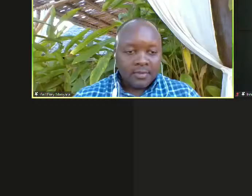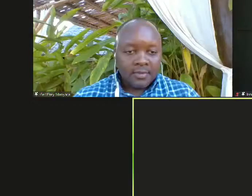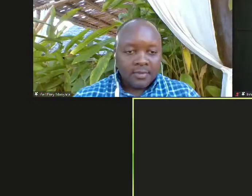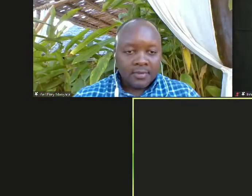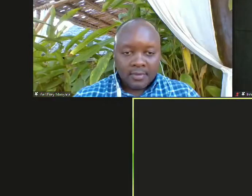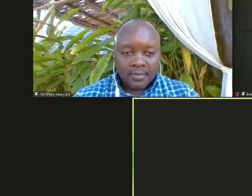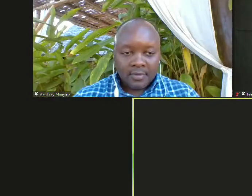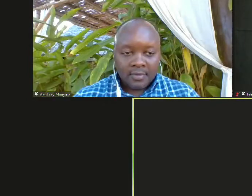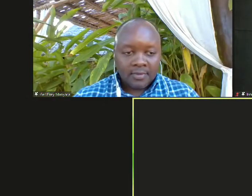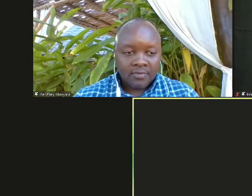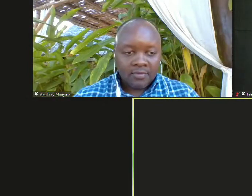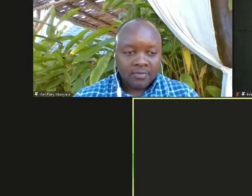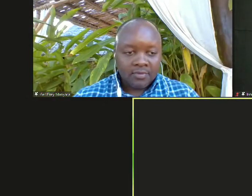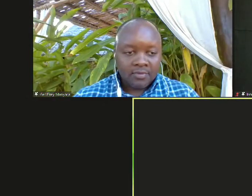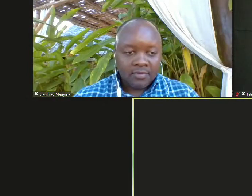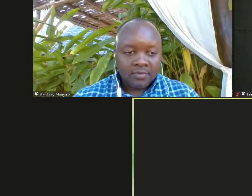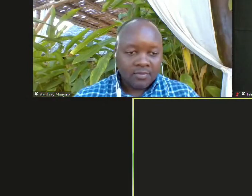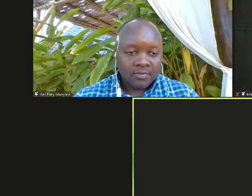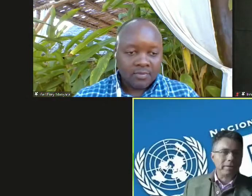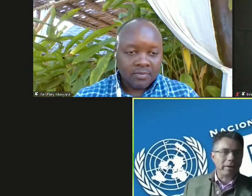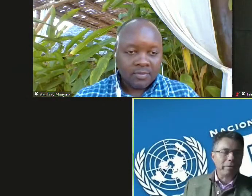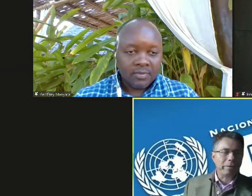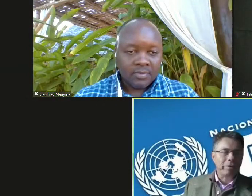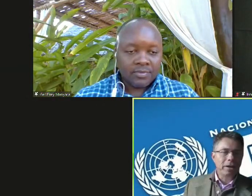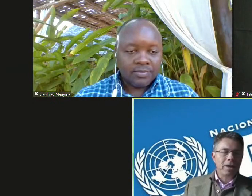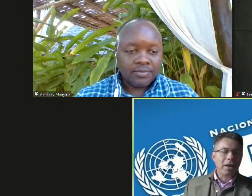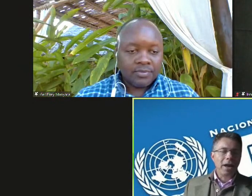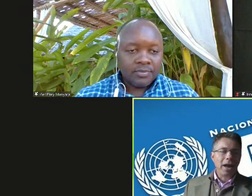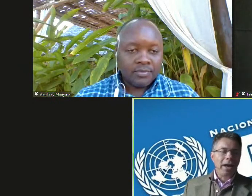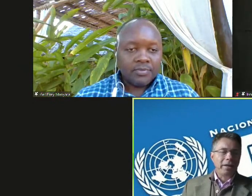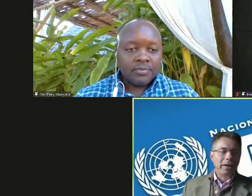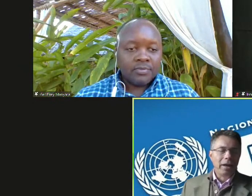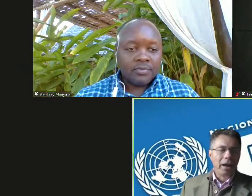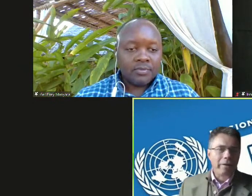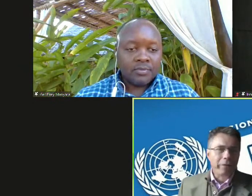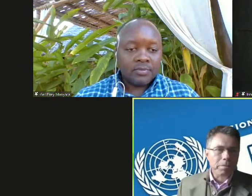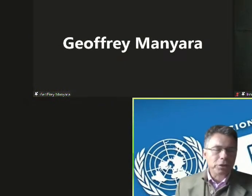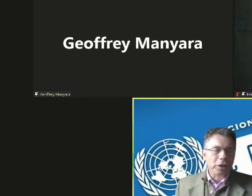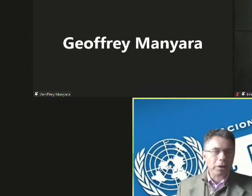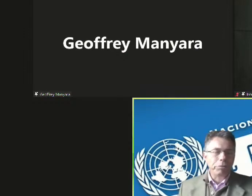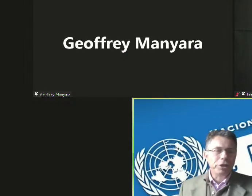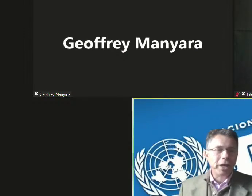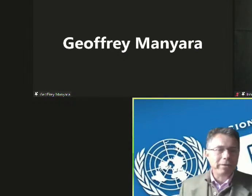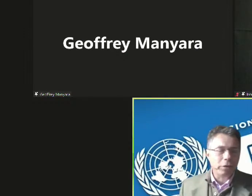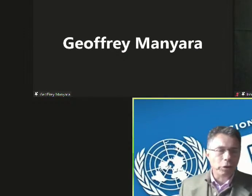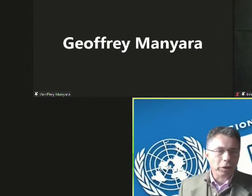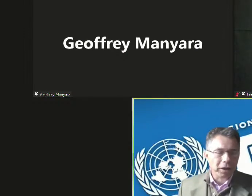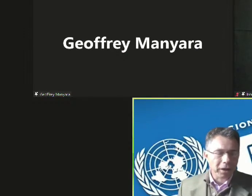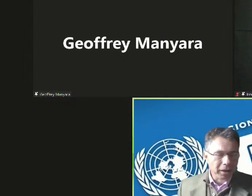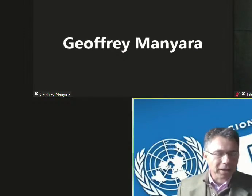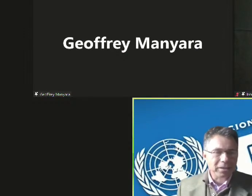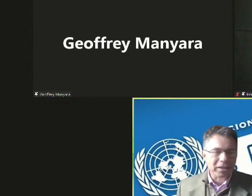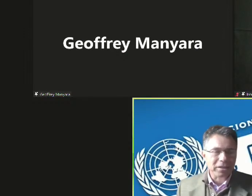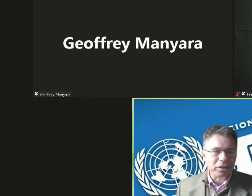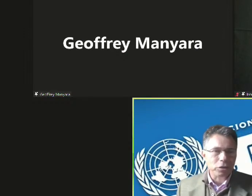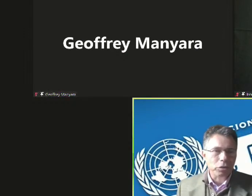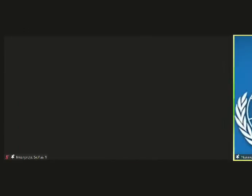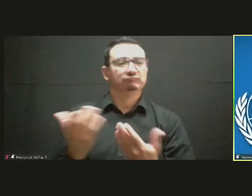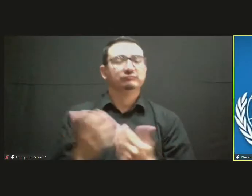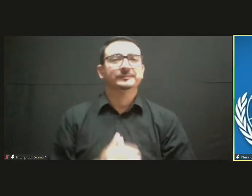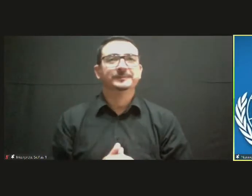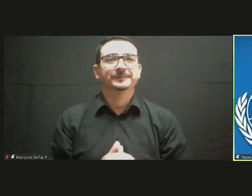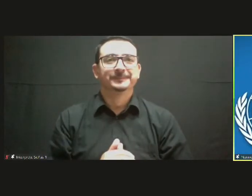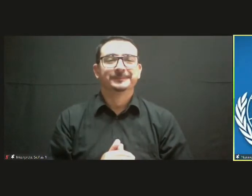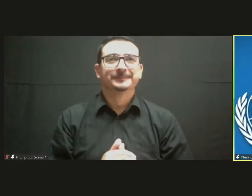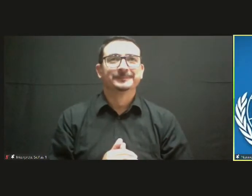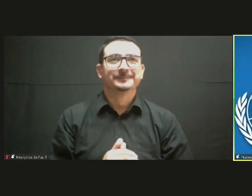Thank you so much, Geoffrey, for this African perspective. And I very much appreciate your insistence on